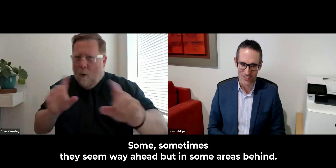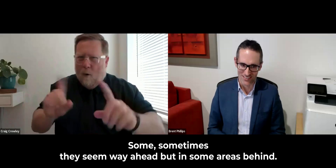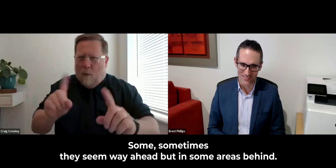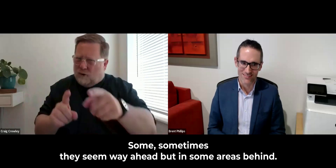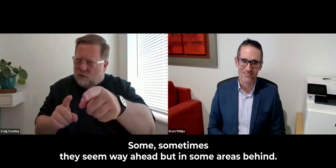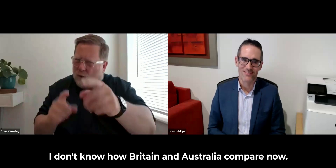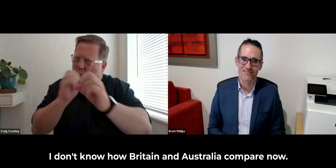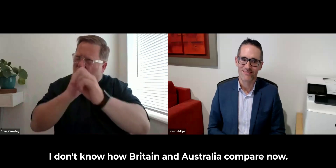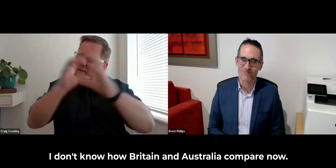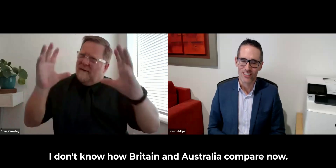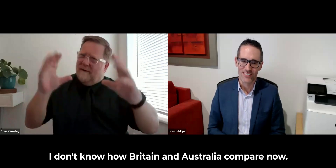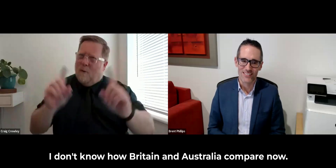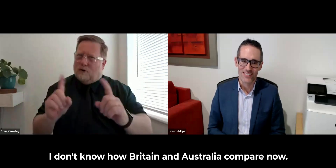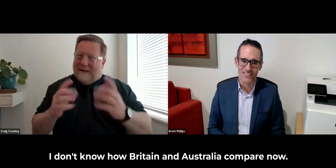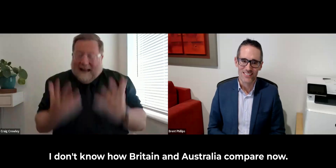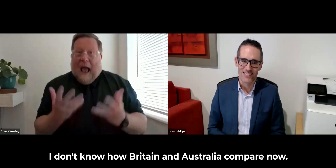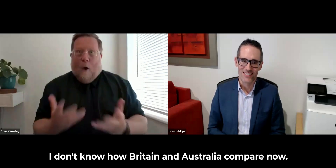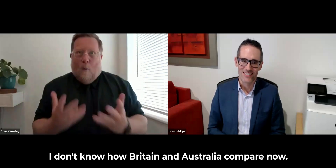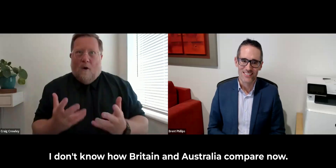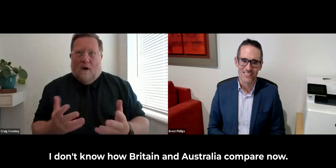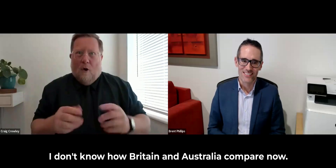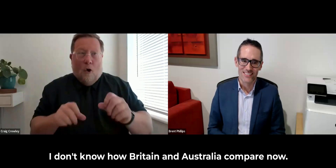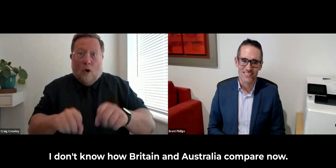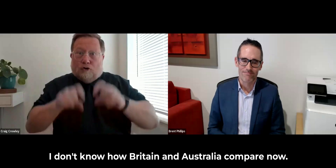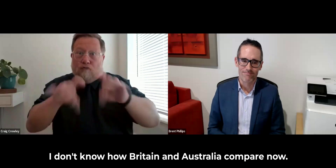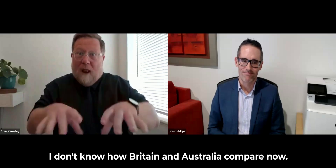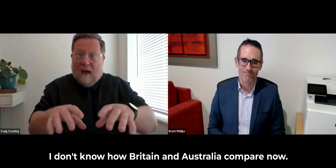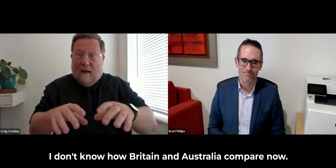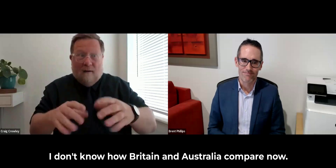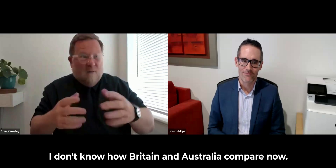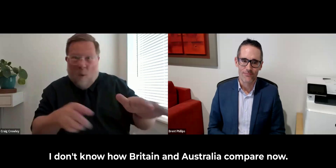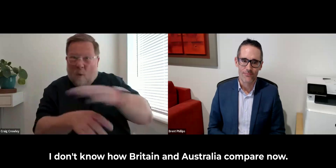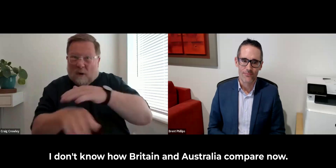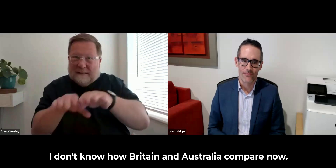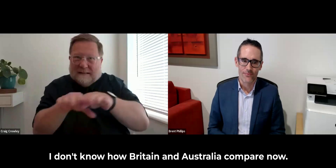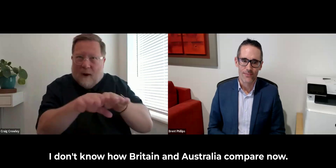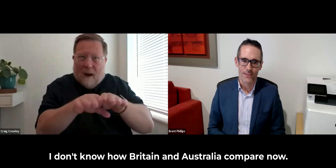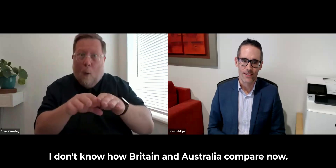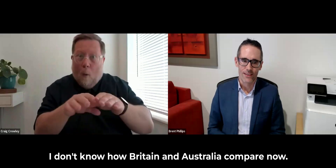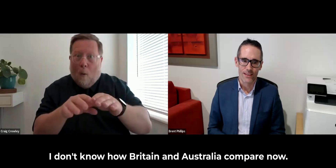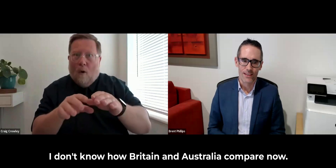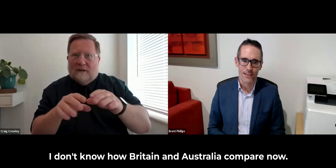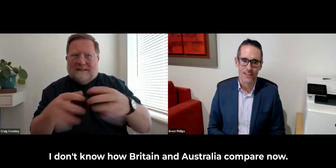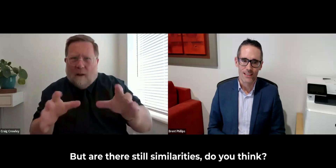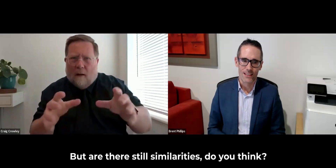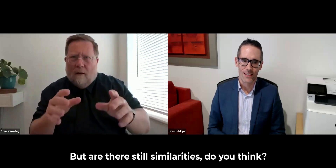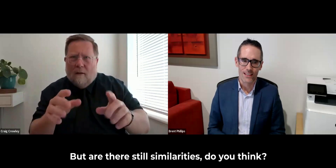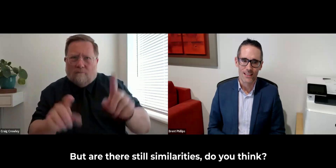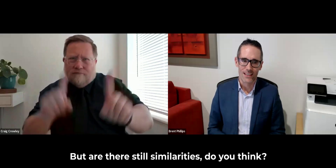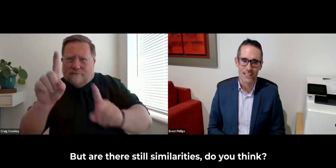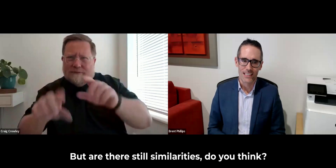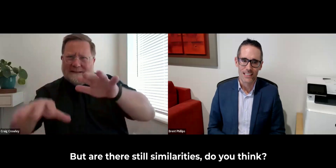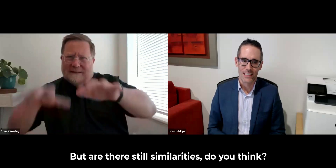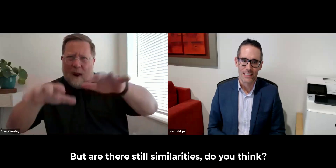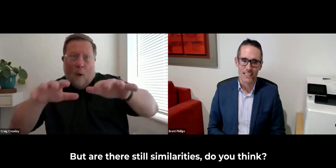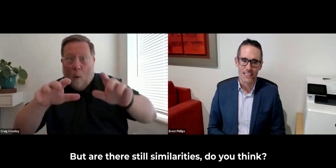areas behind. I don't know um, how Britain and Australia compare now, but are there